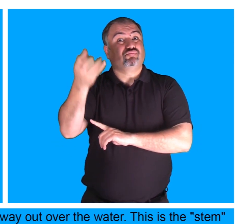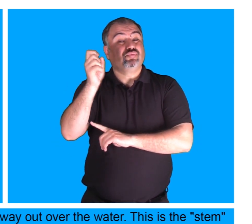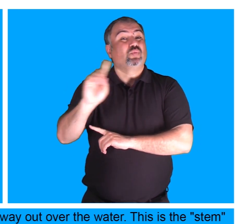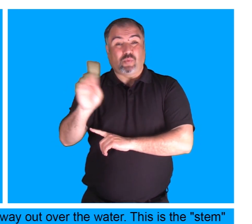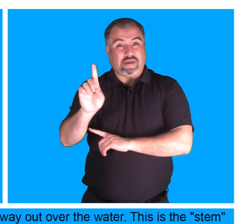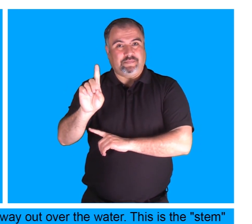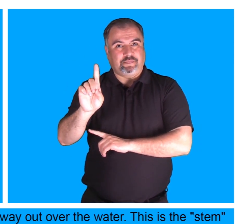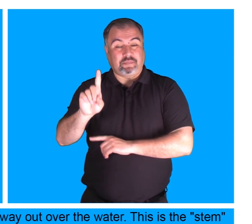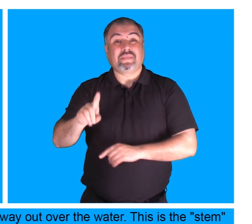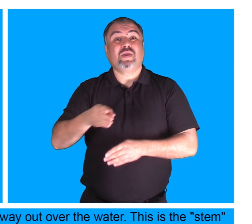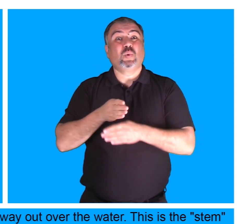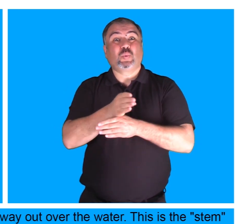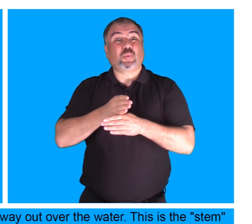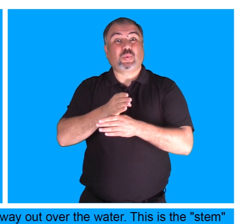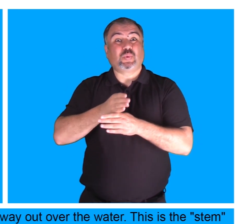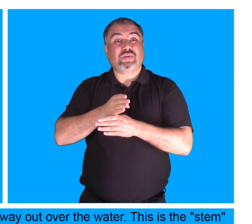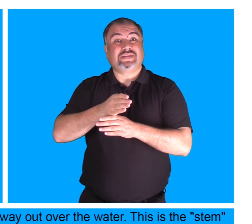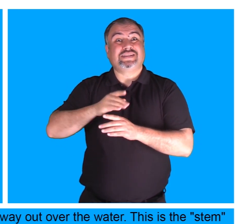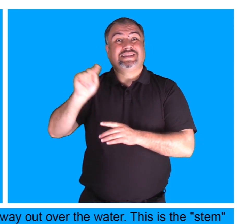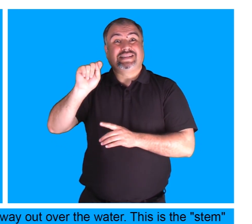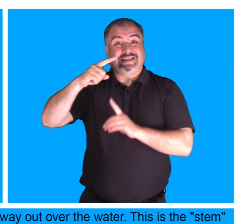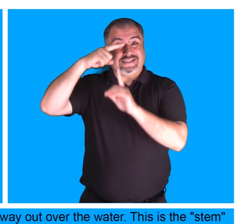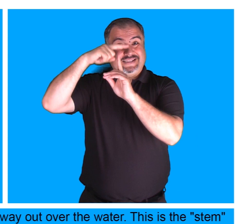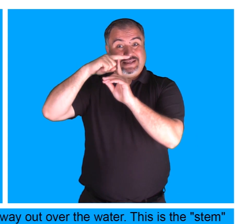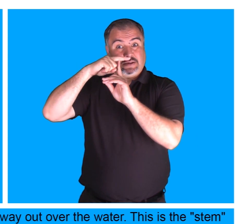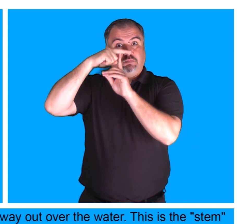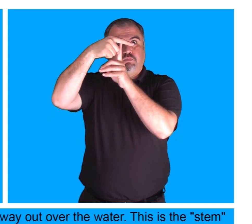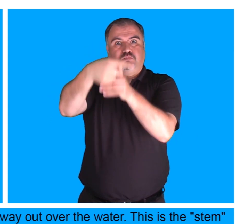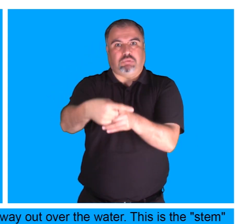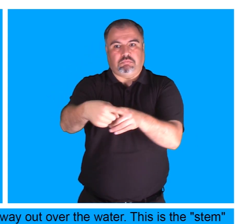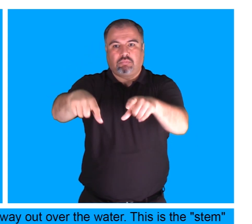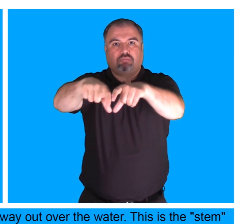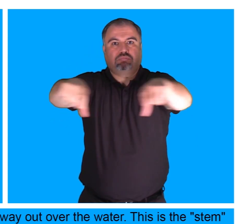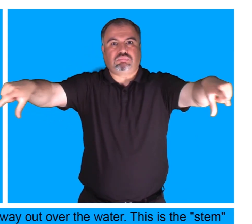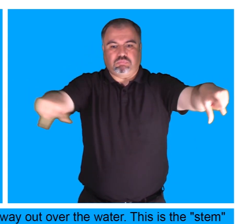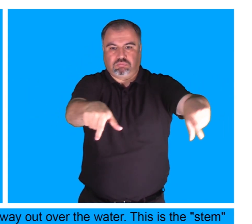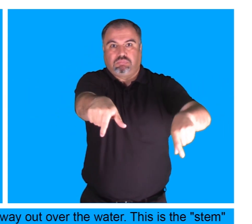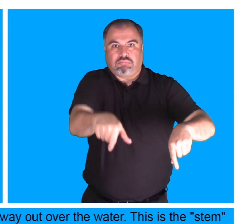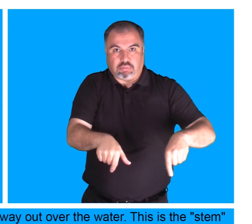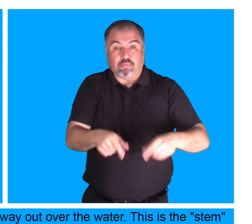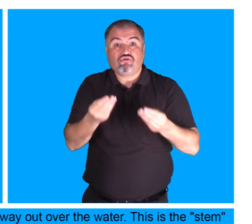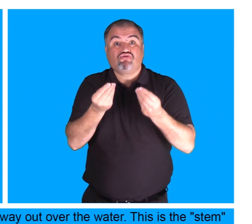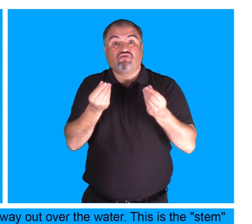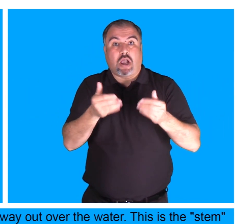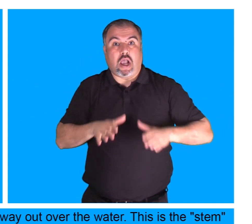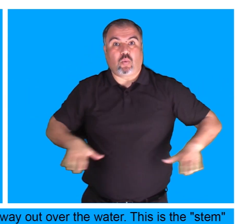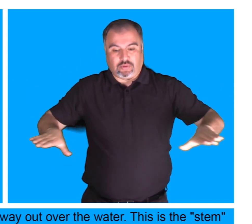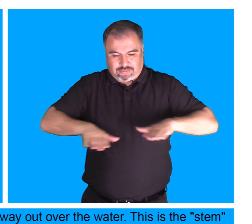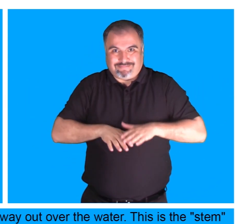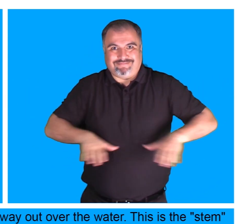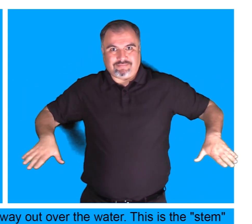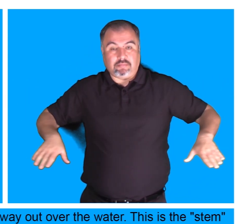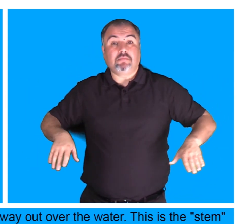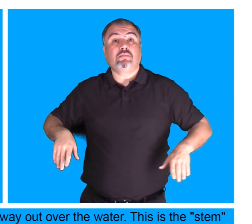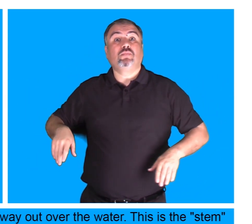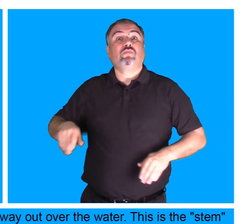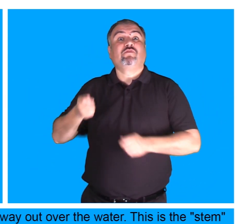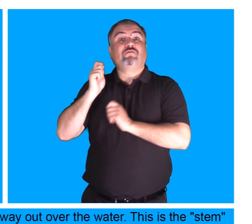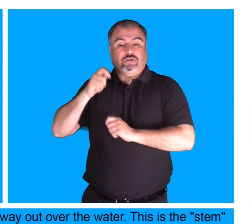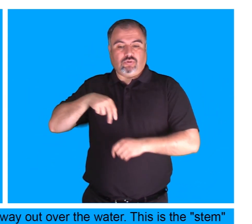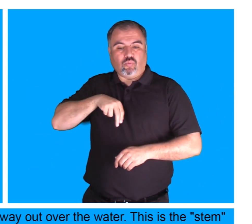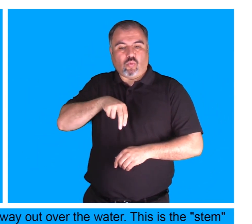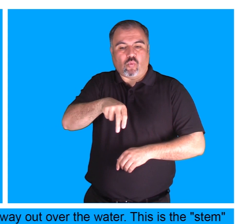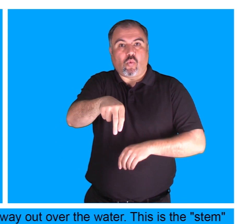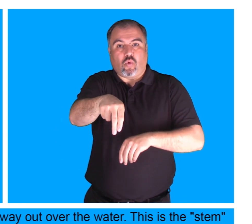Do you know a good place to catch a lot of fish? This wooden pier is in the shape of a T. You